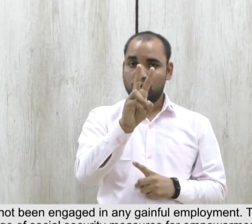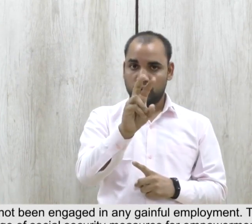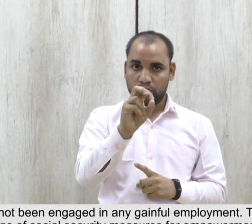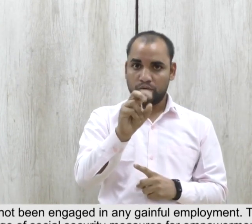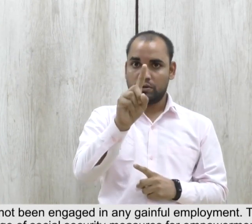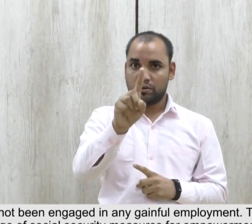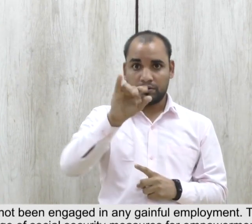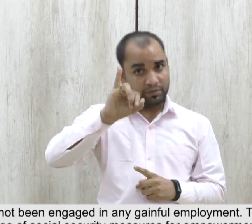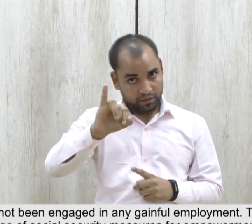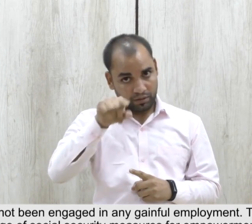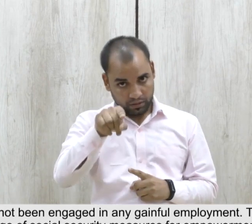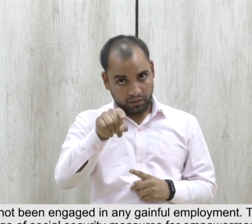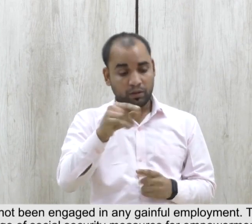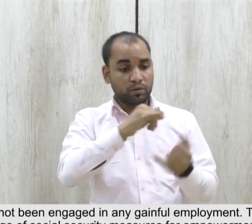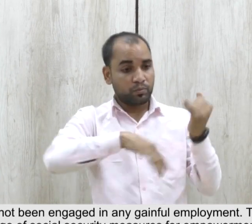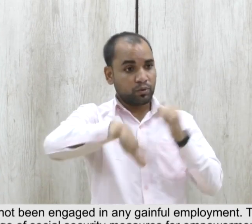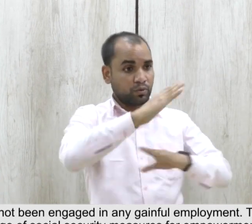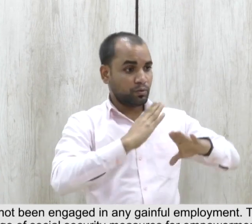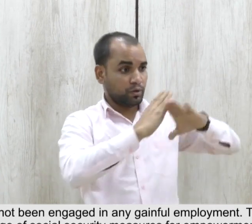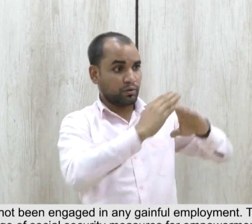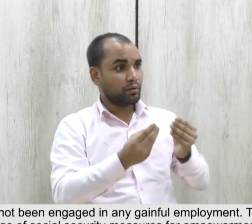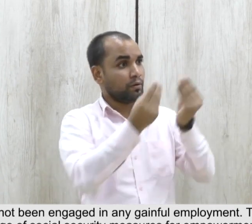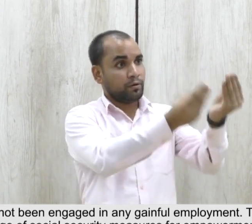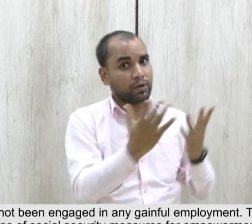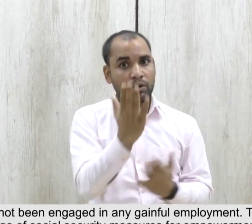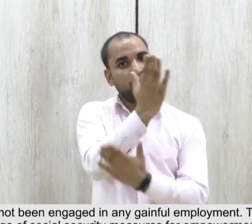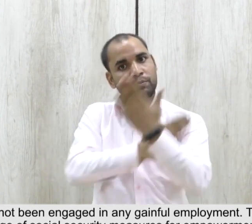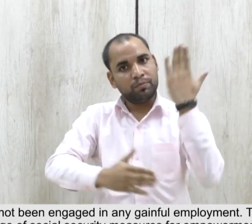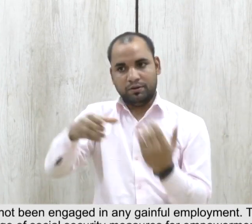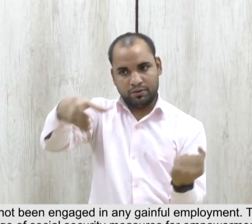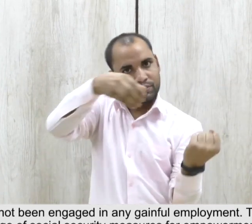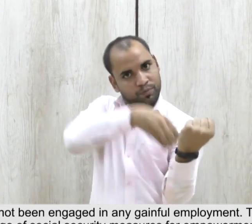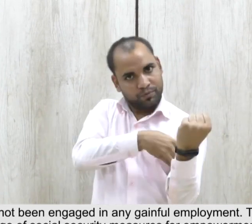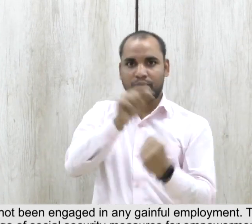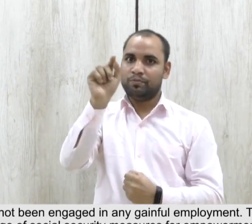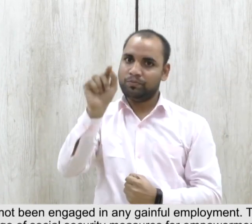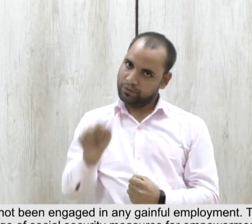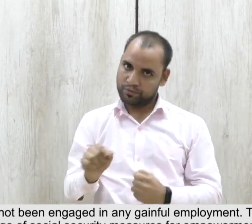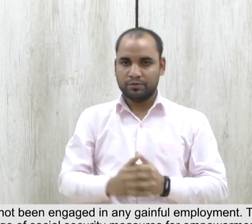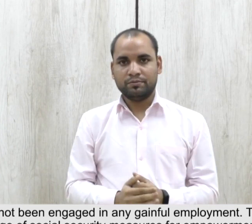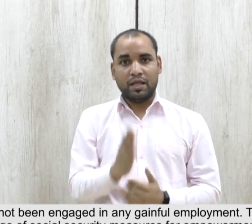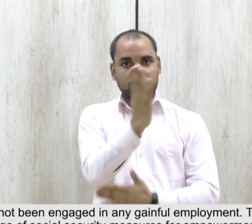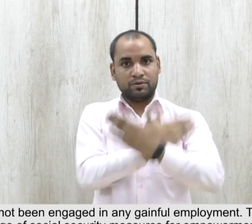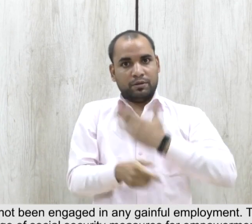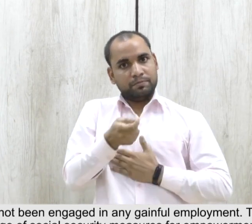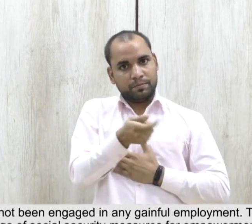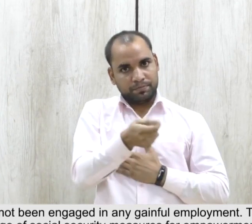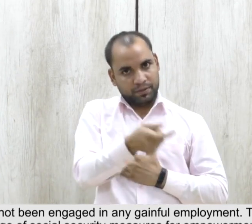have not been engaged in the RPWD Act 2016, covered a wide range of social security measures